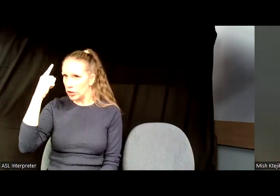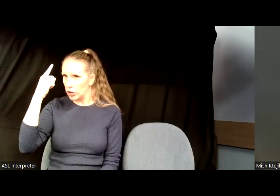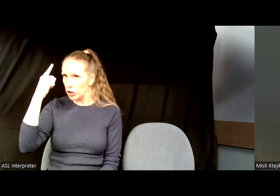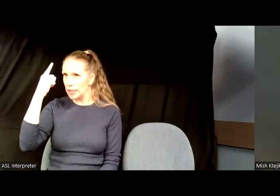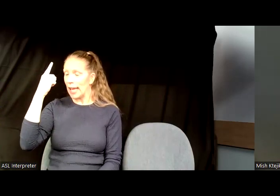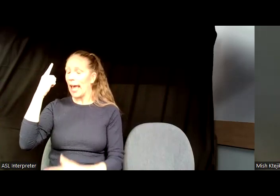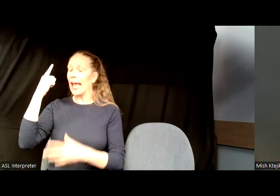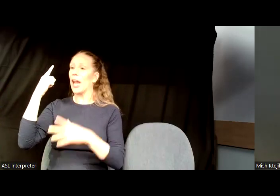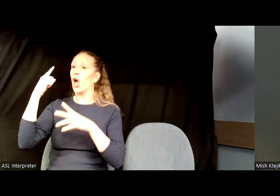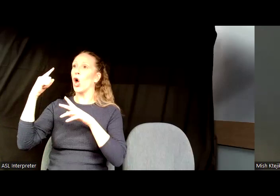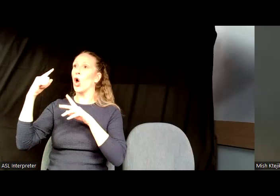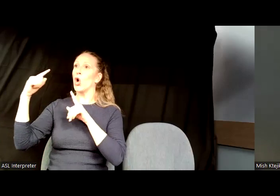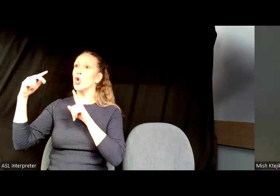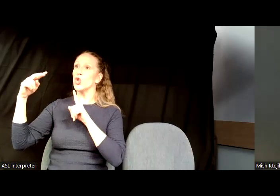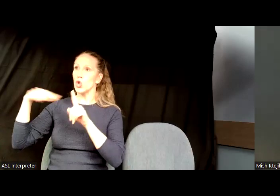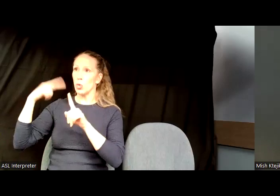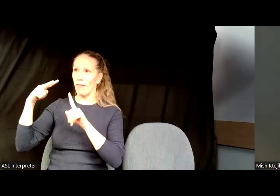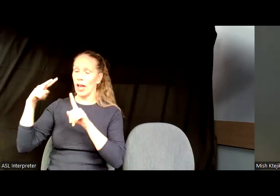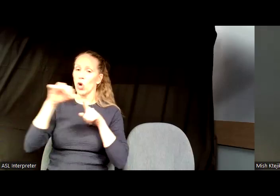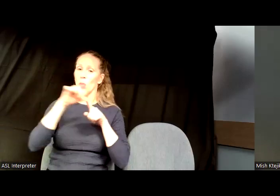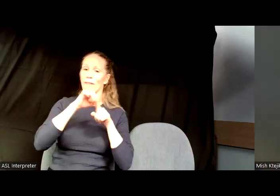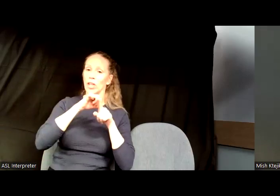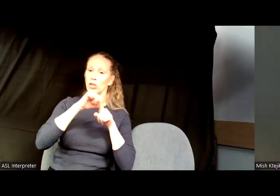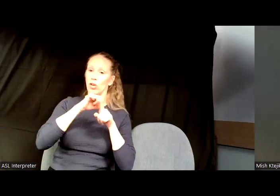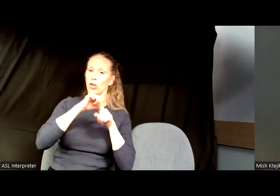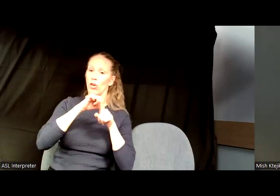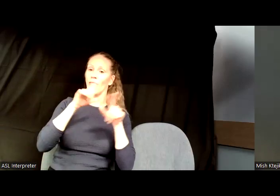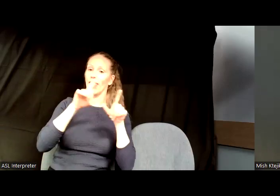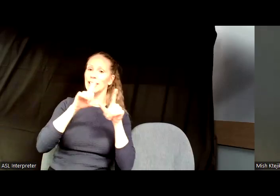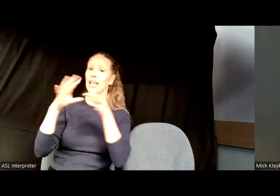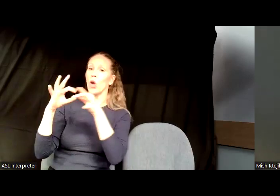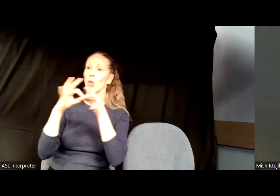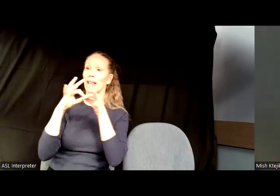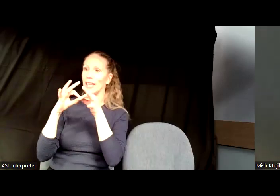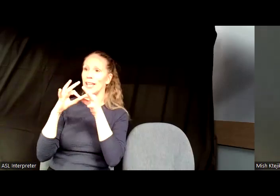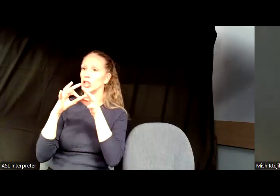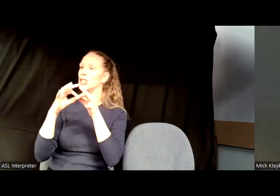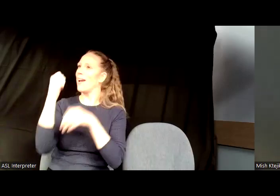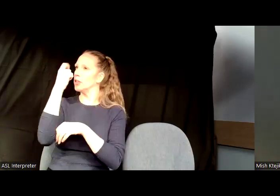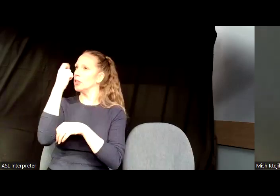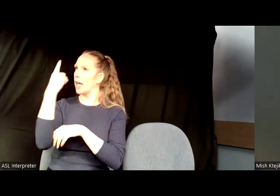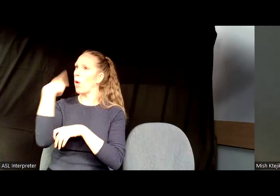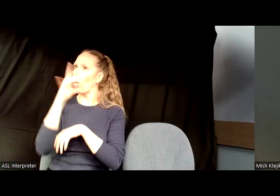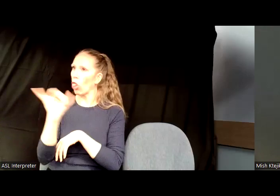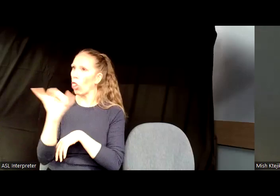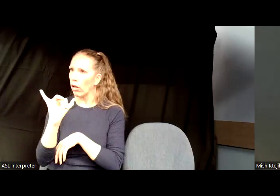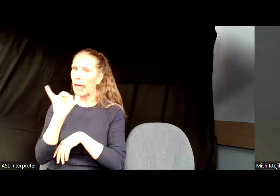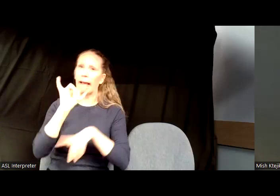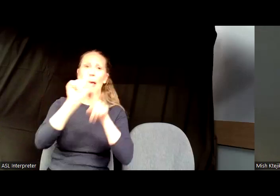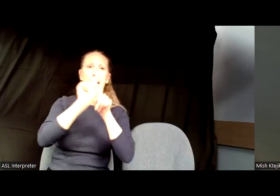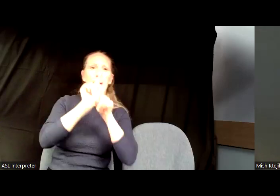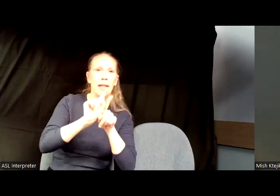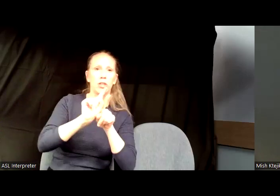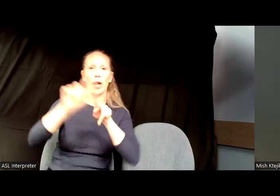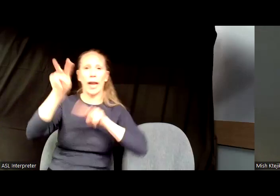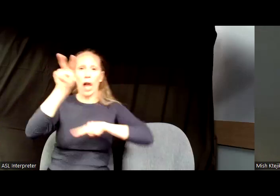the supervisor provisional relationship would look like broad. Mentoring, workshop, observe, all those things. But